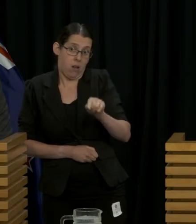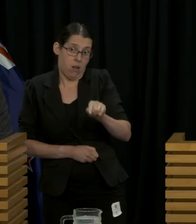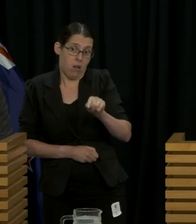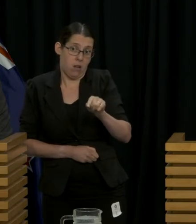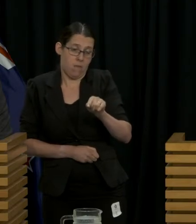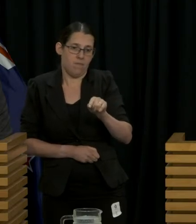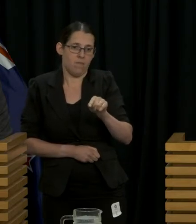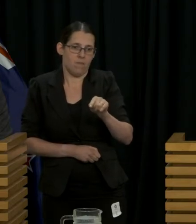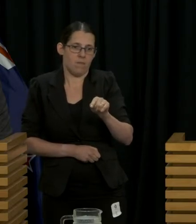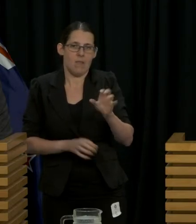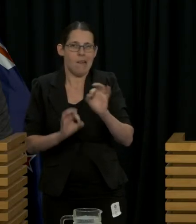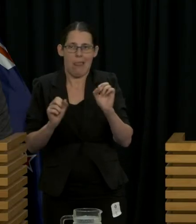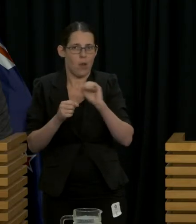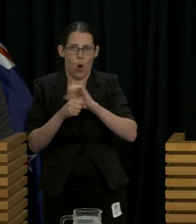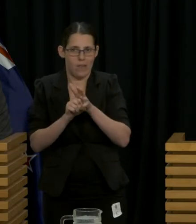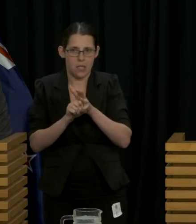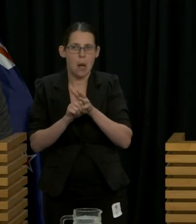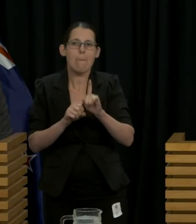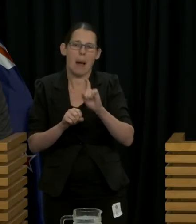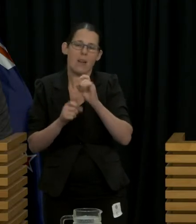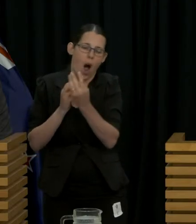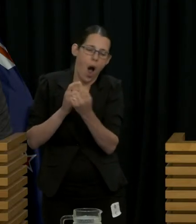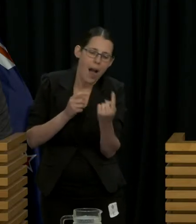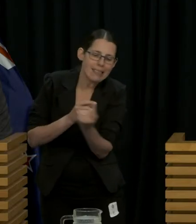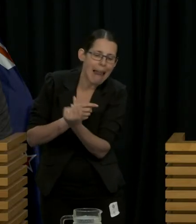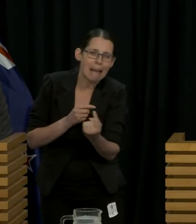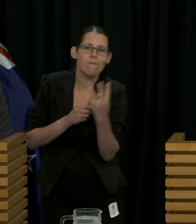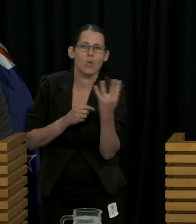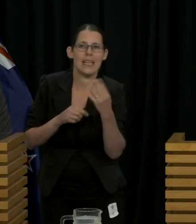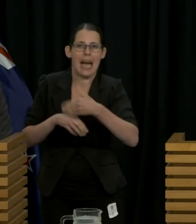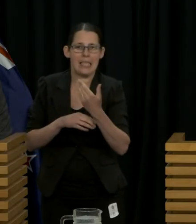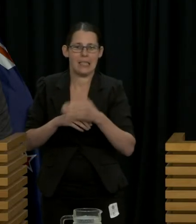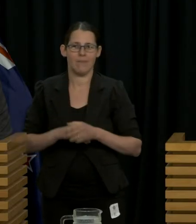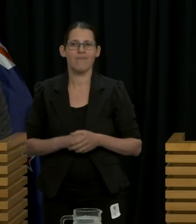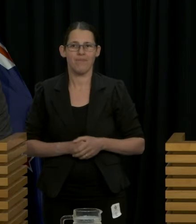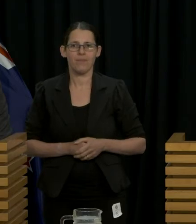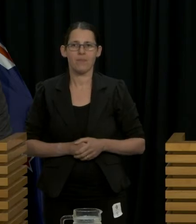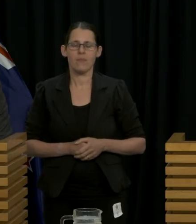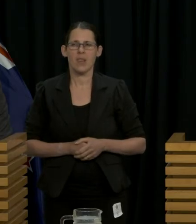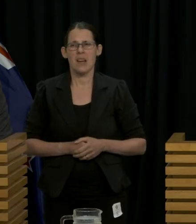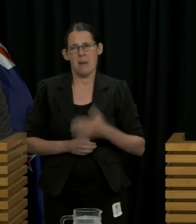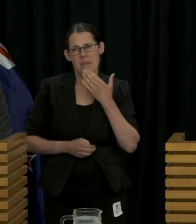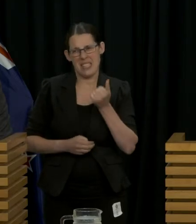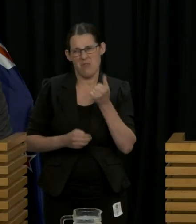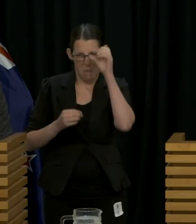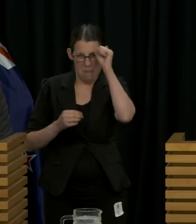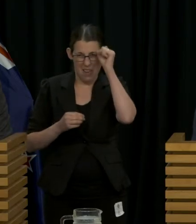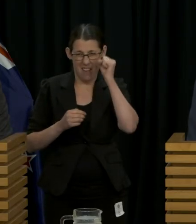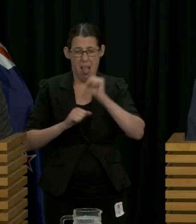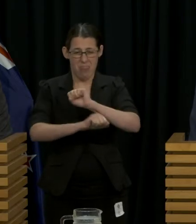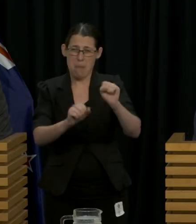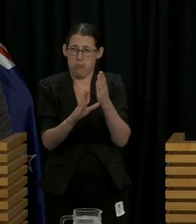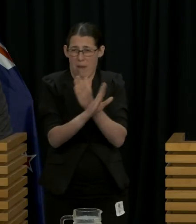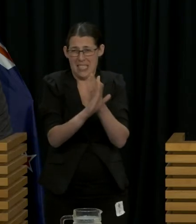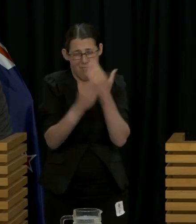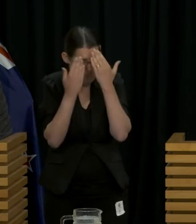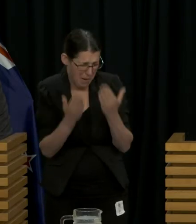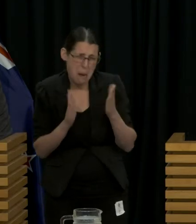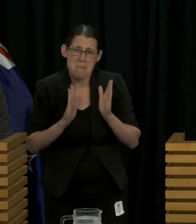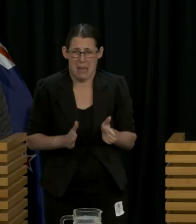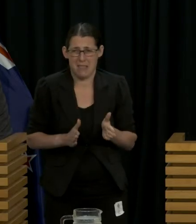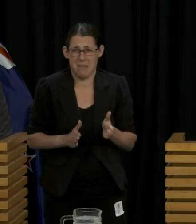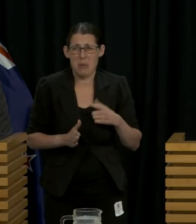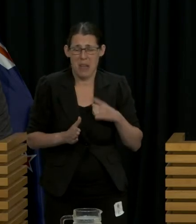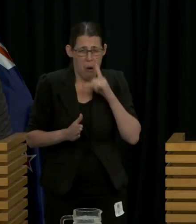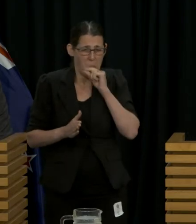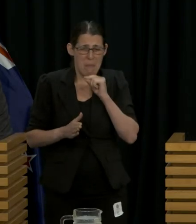well. I do want to encourage everyone to respect this family's privacy. Remember, it could be any one of us in this situation, and we must all